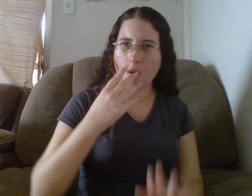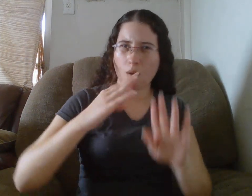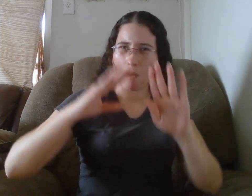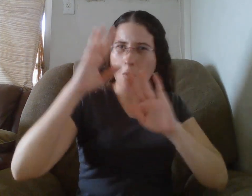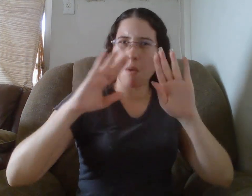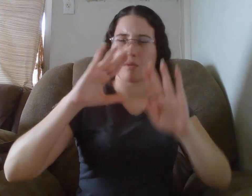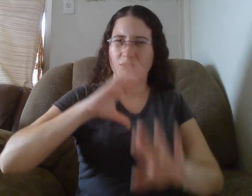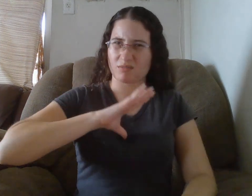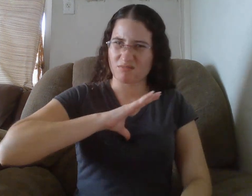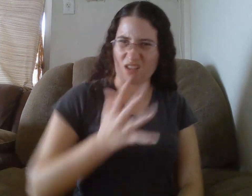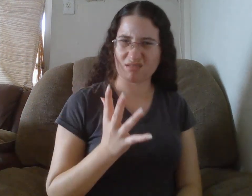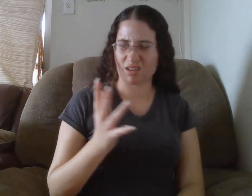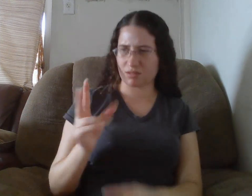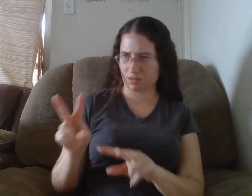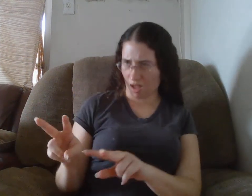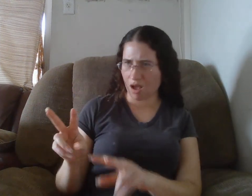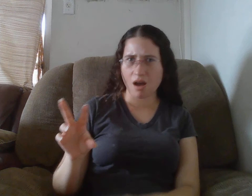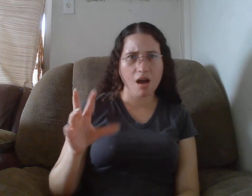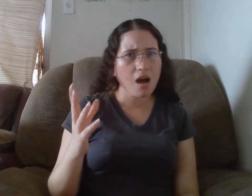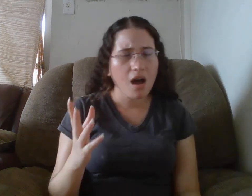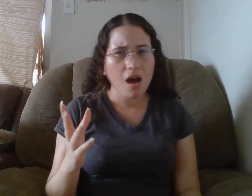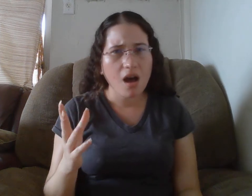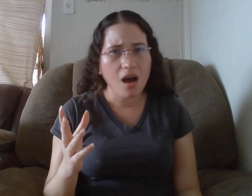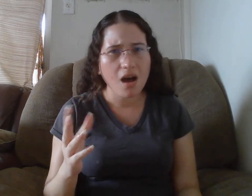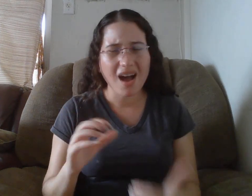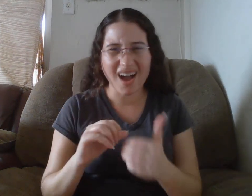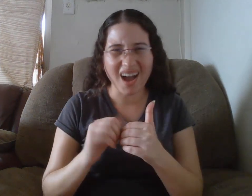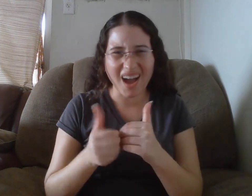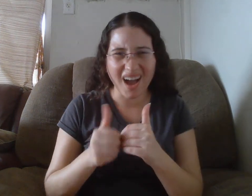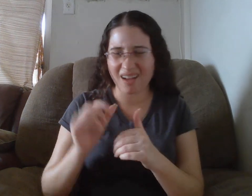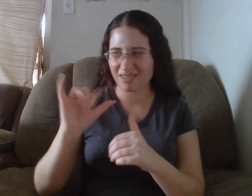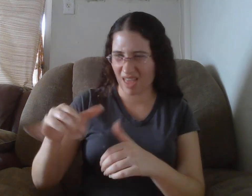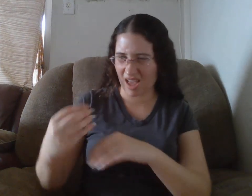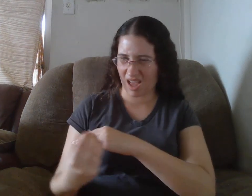disgust. Oh my gosh, how can white milk cause disgust?